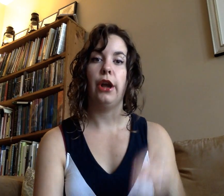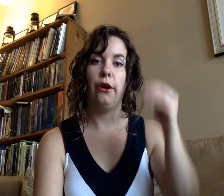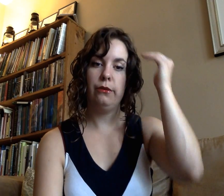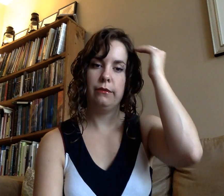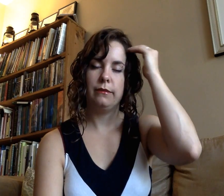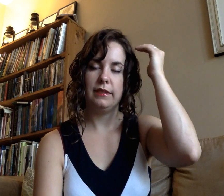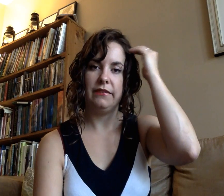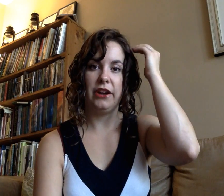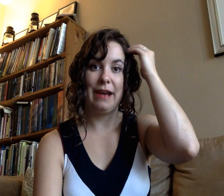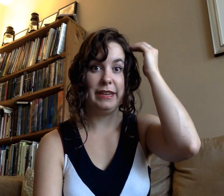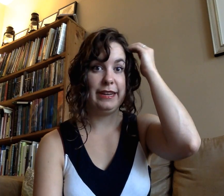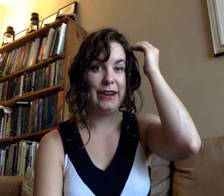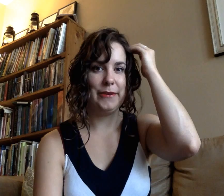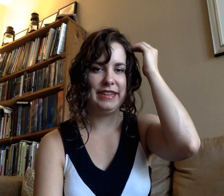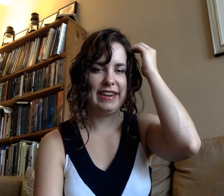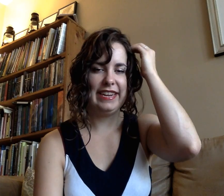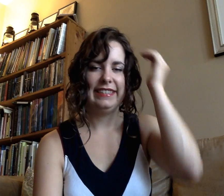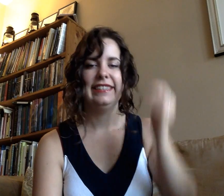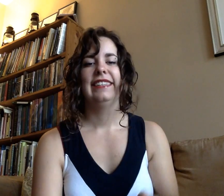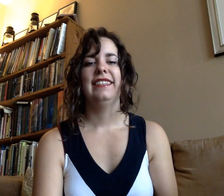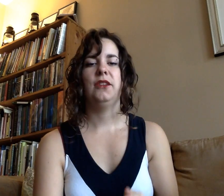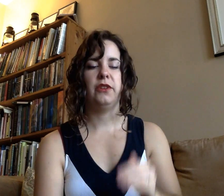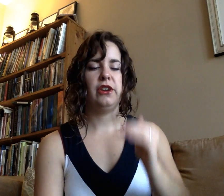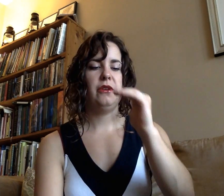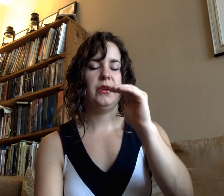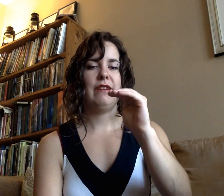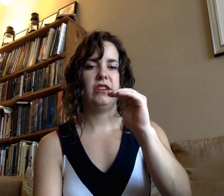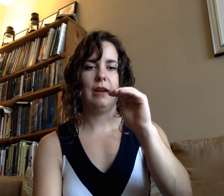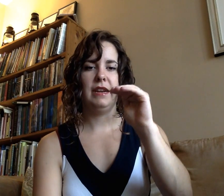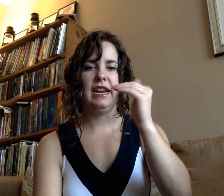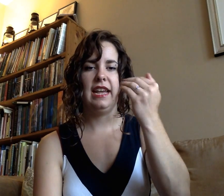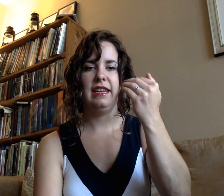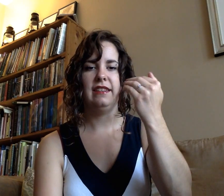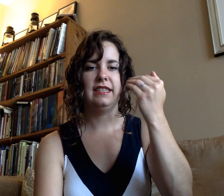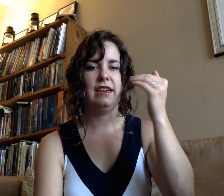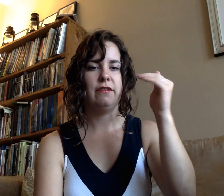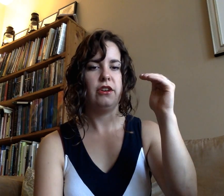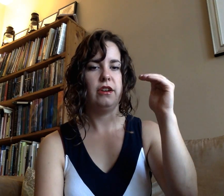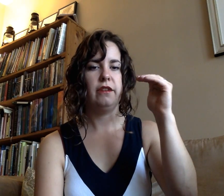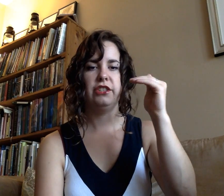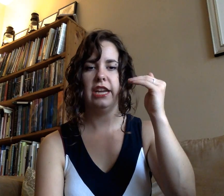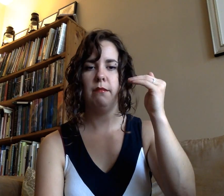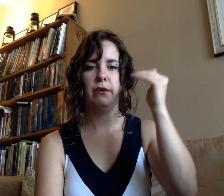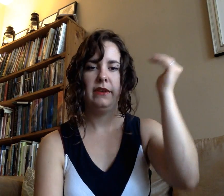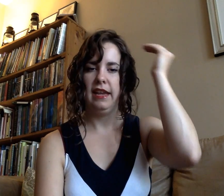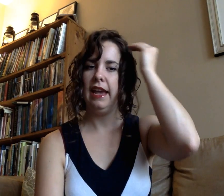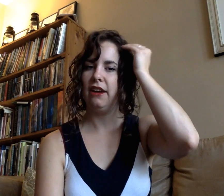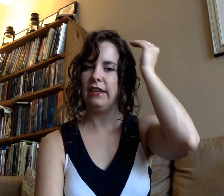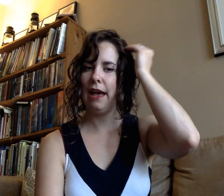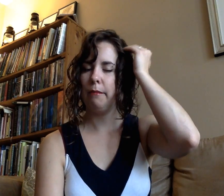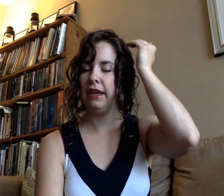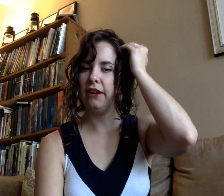no. You're happy and you know it, right? So for no, you have your dominant hand in this kind of curved shape, and you're tapping your